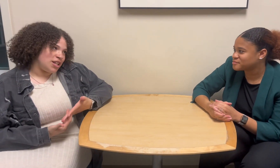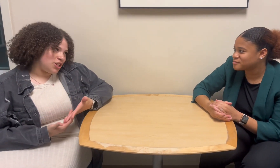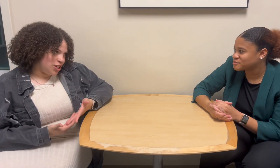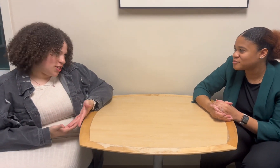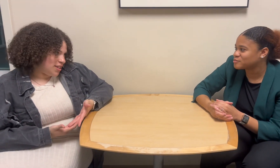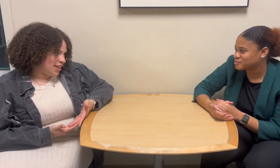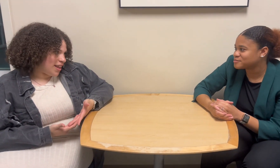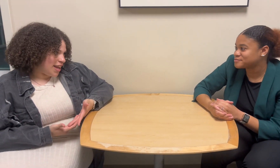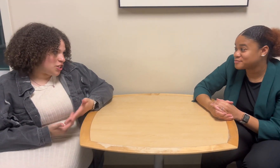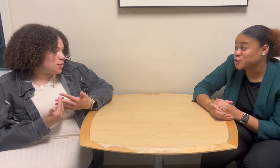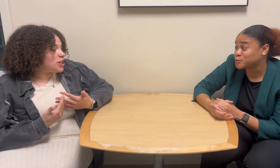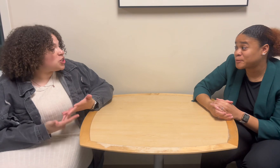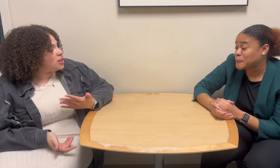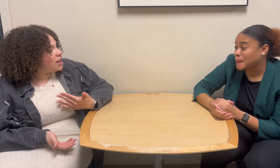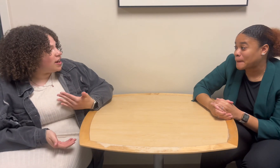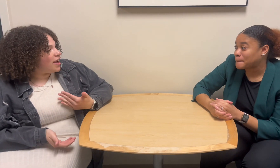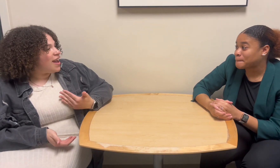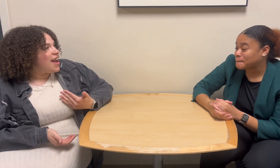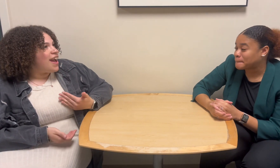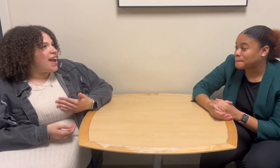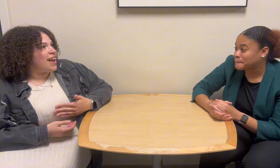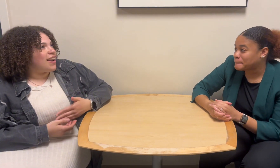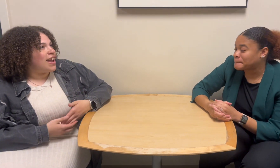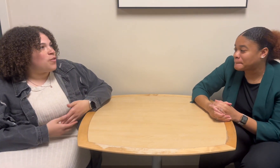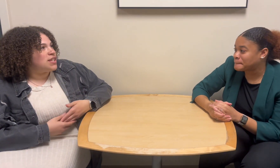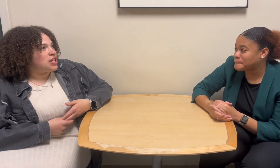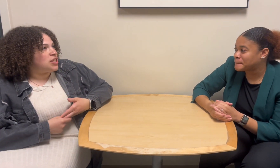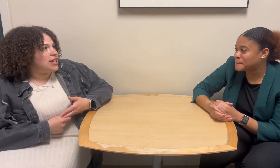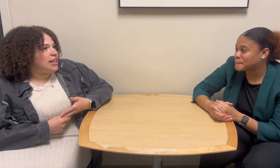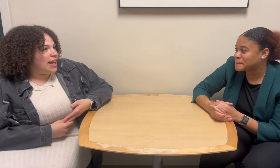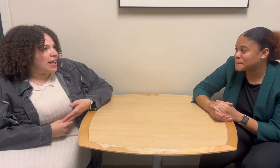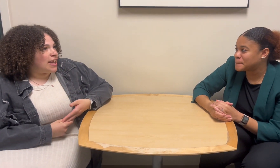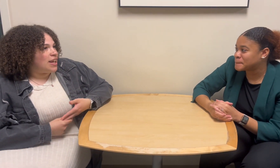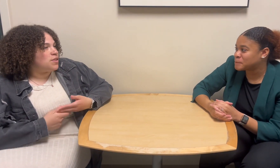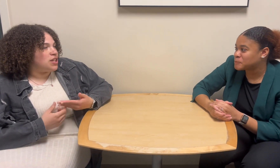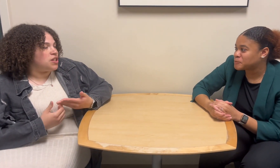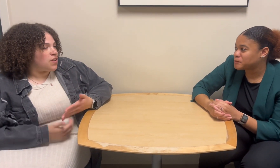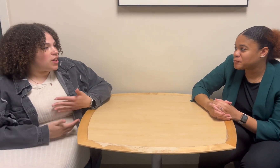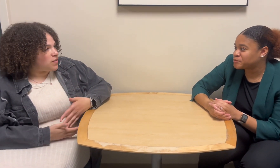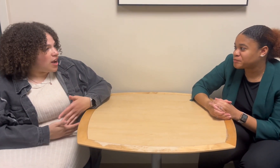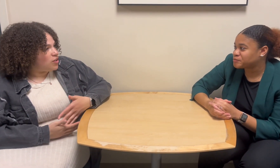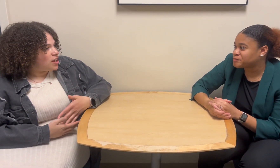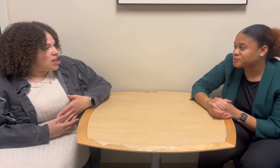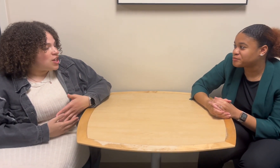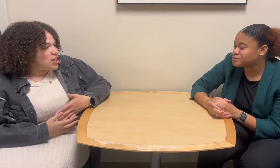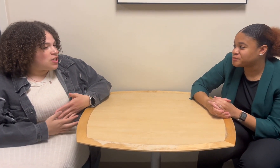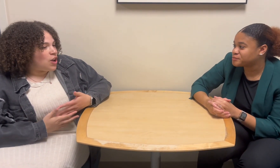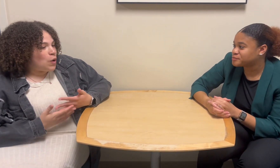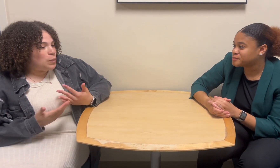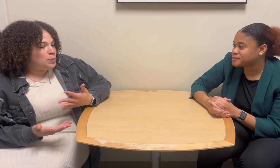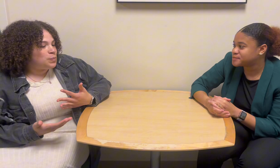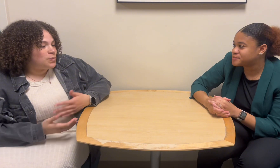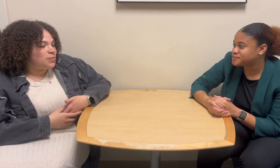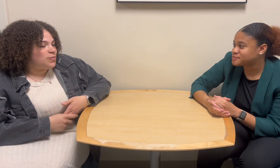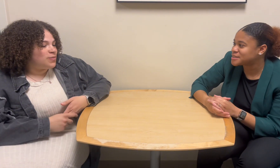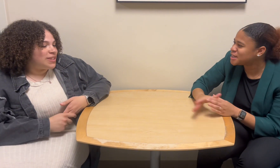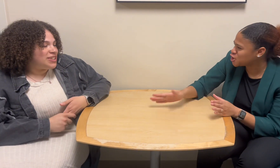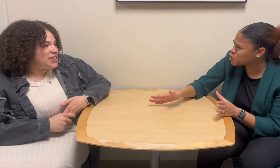she just didn't like, just because she couldn't hear it. And it wasn't that she didn't like it, it was that she felt left out. So I did hear you're a great